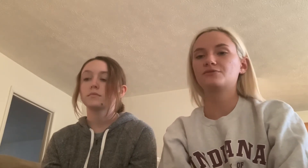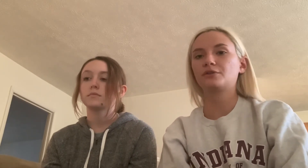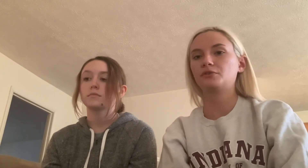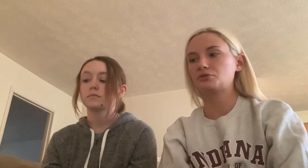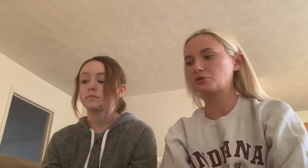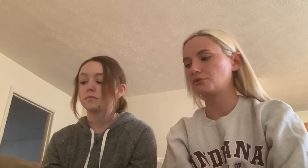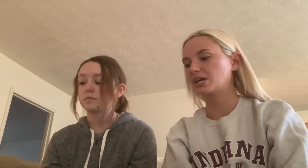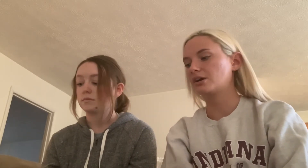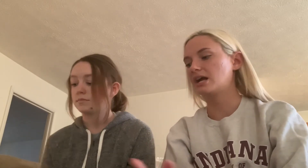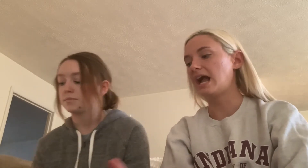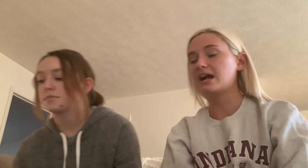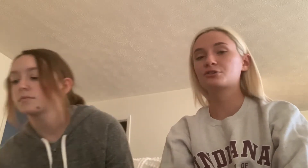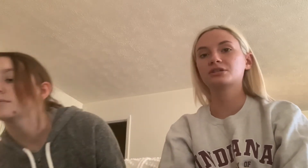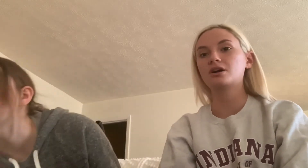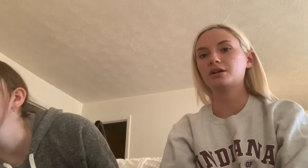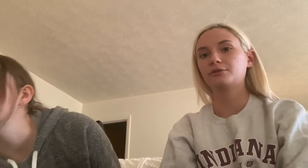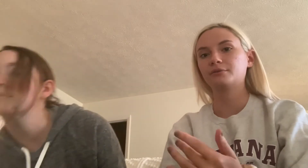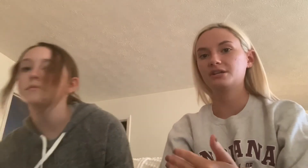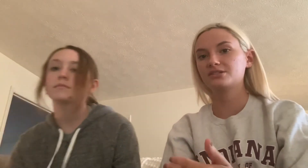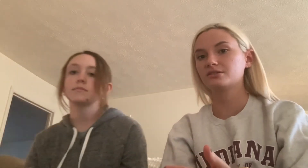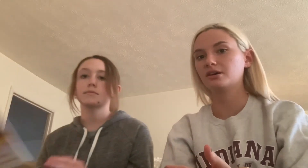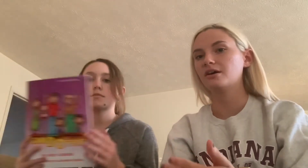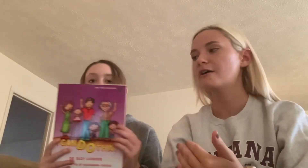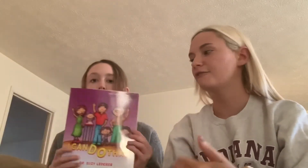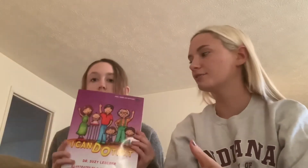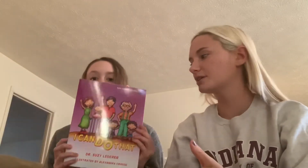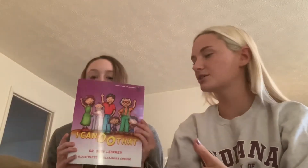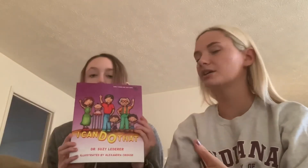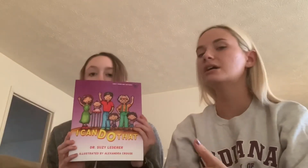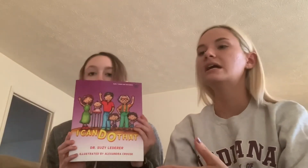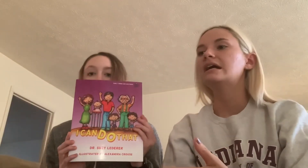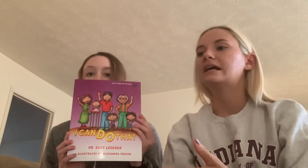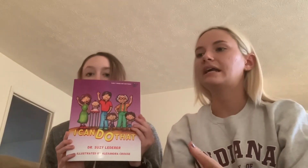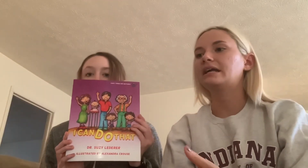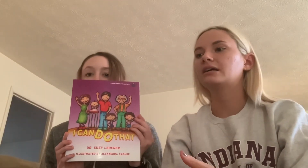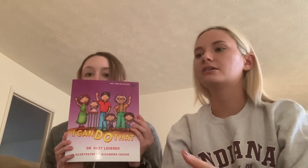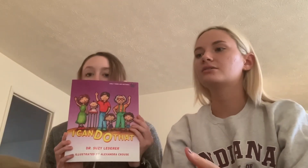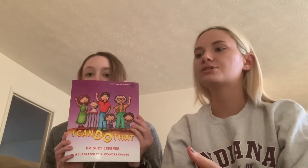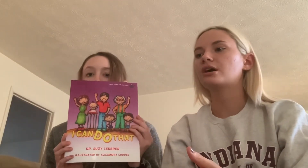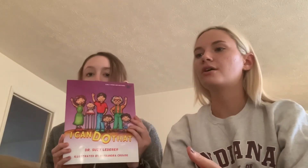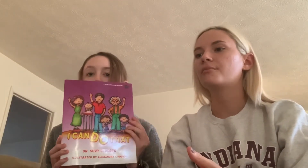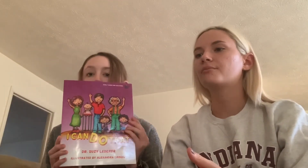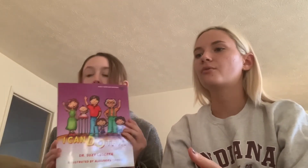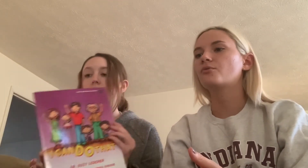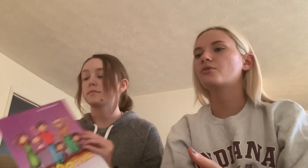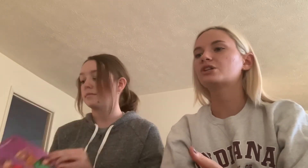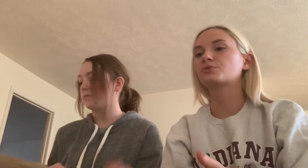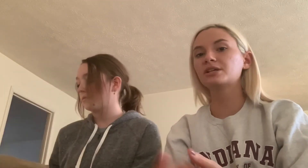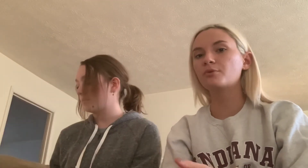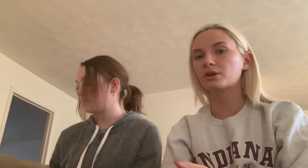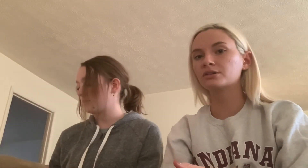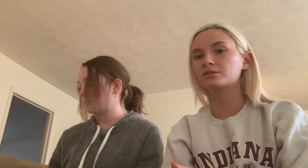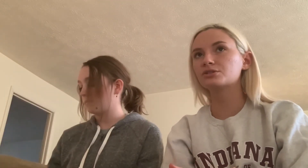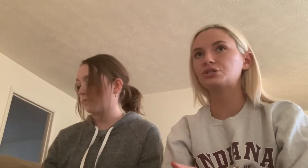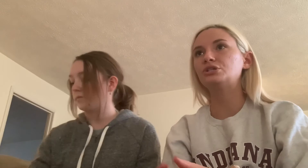future career. I actually got it through a NISLA fundraiser, and it's really important to